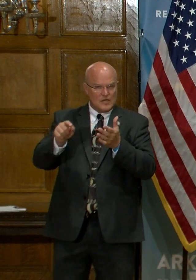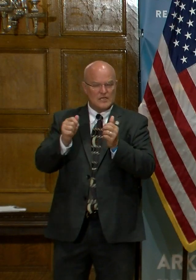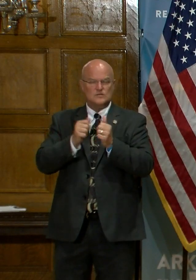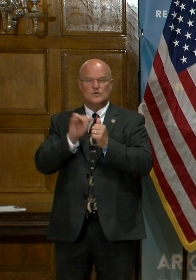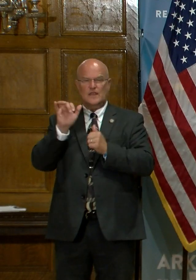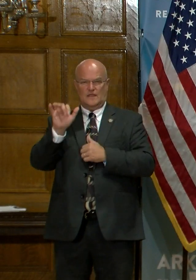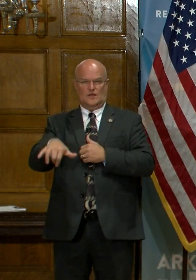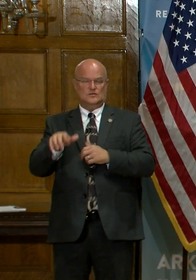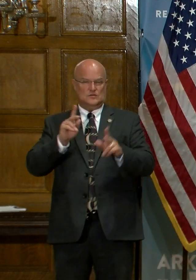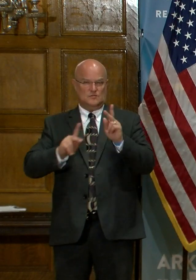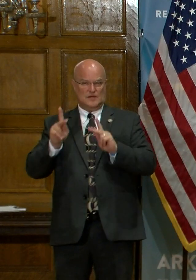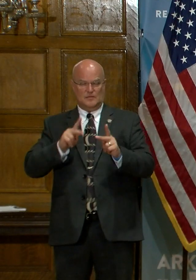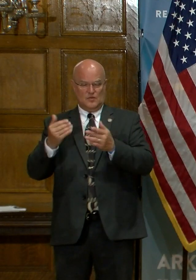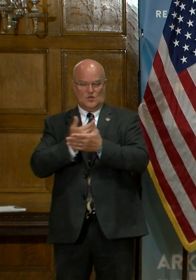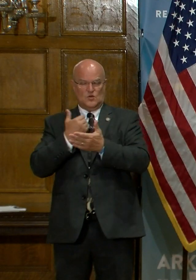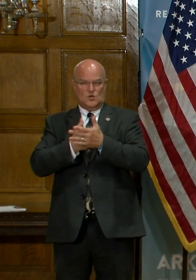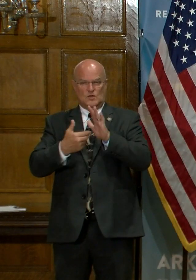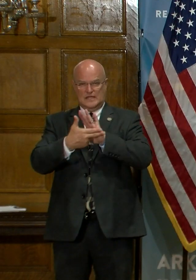make those contact